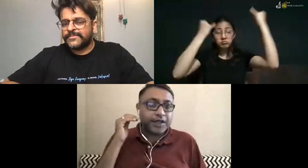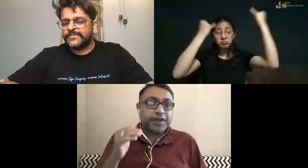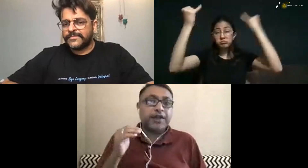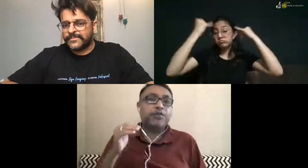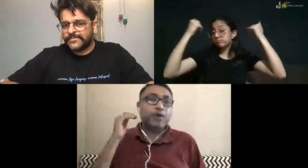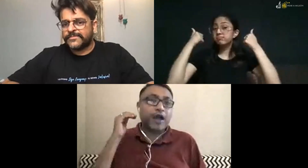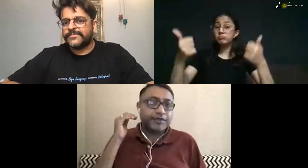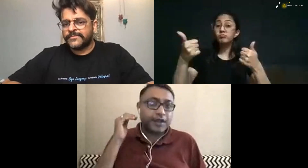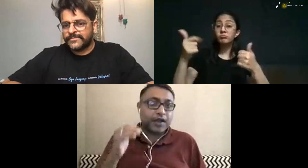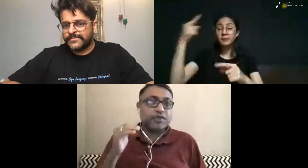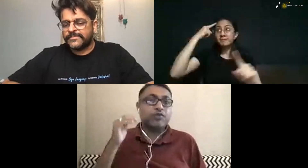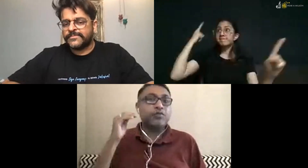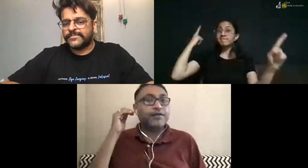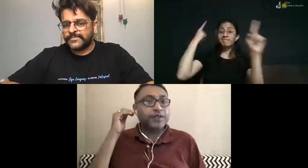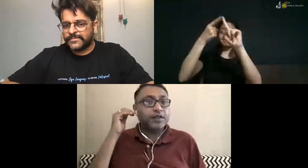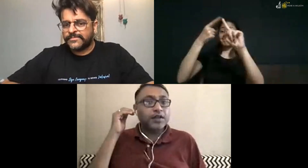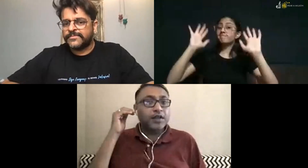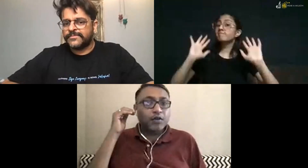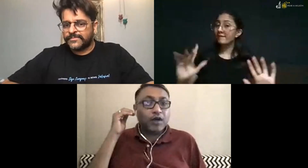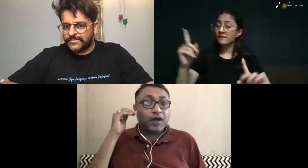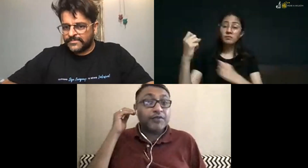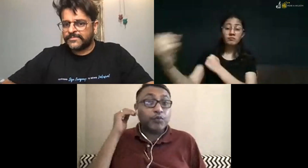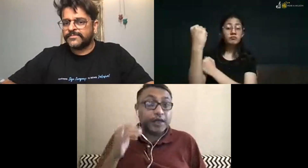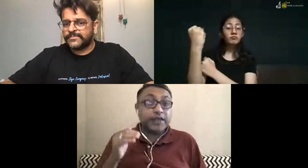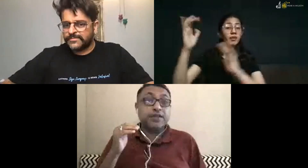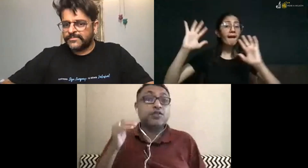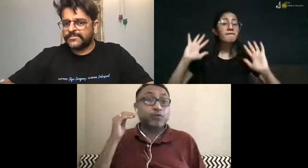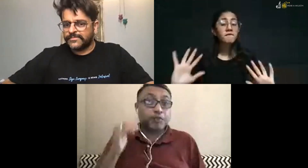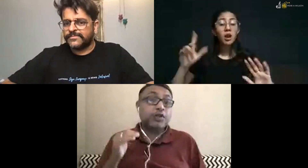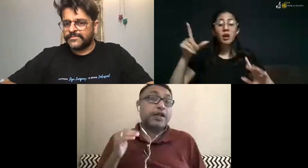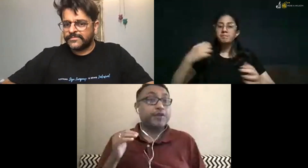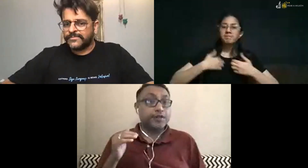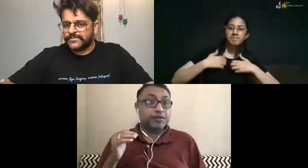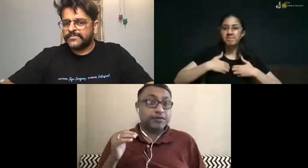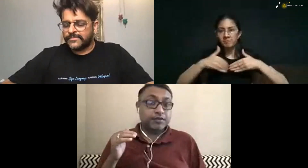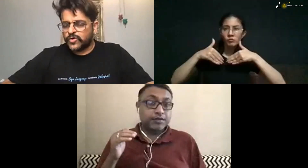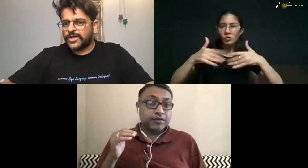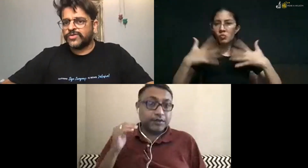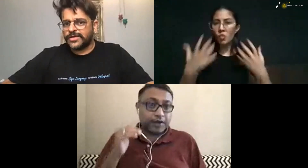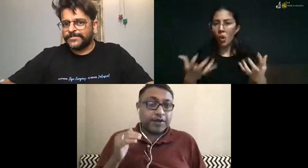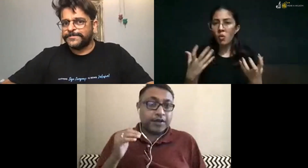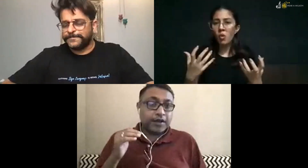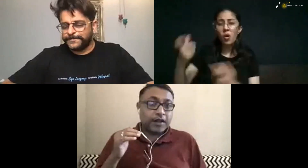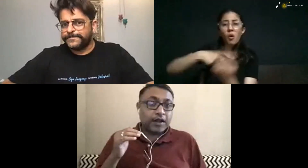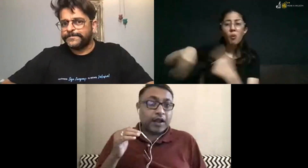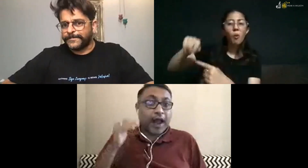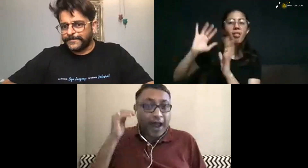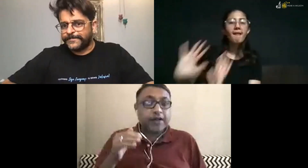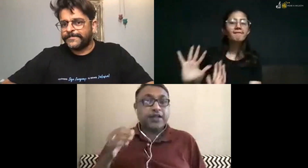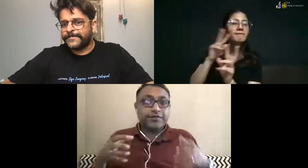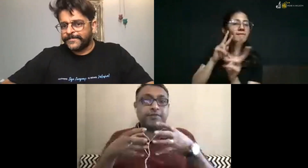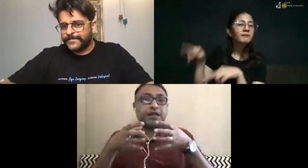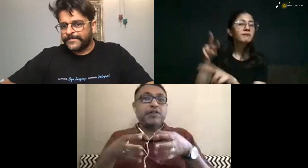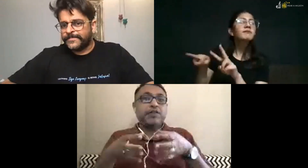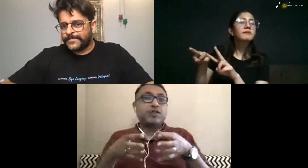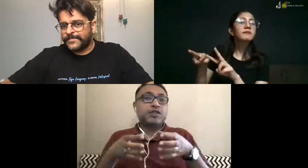the intent, who have the guts, who have the willingness to put that effort in, right? And